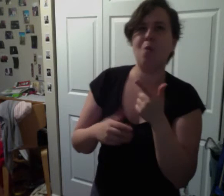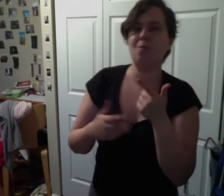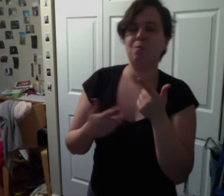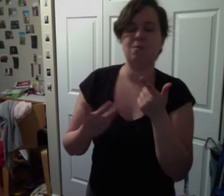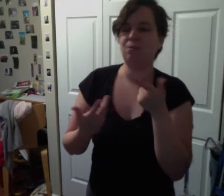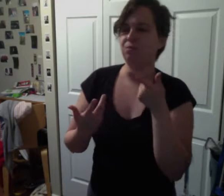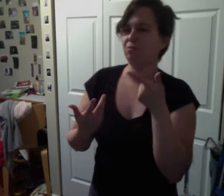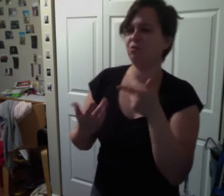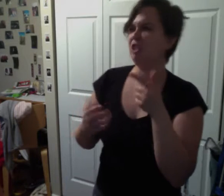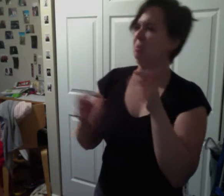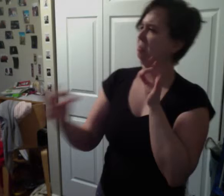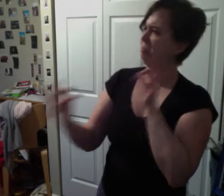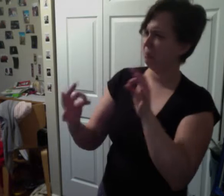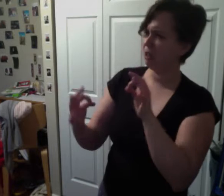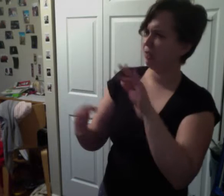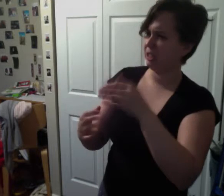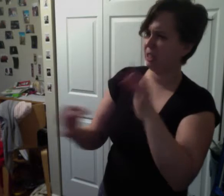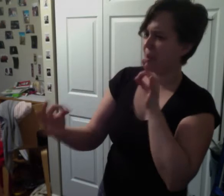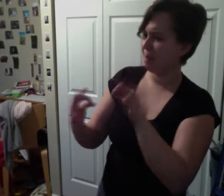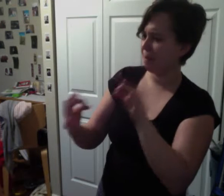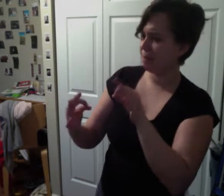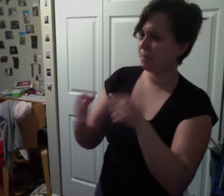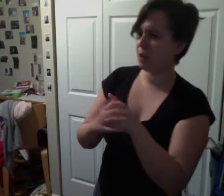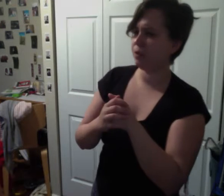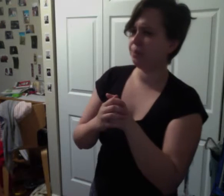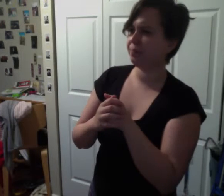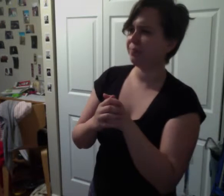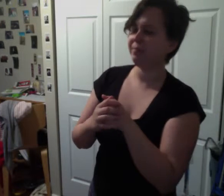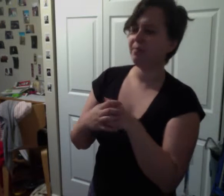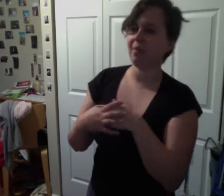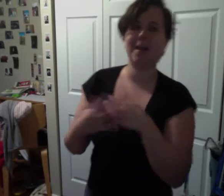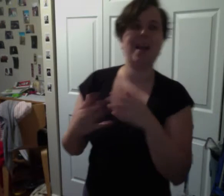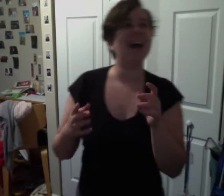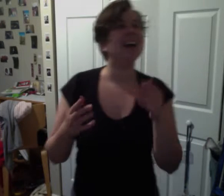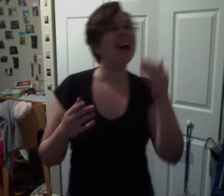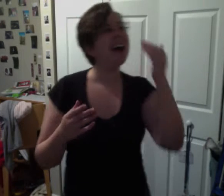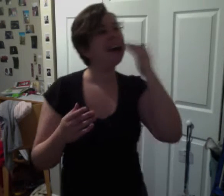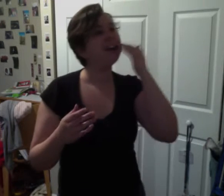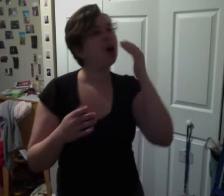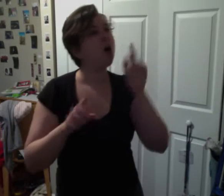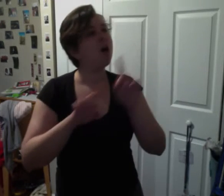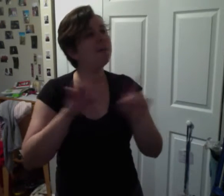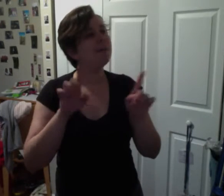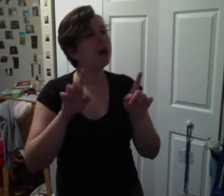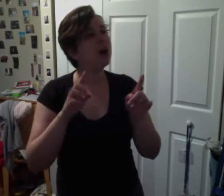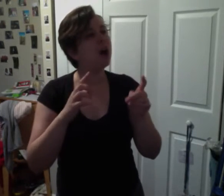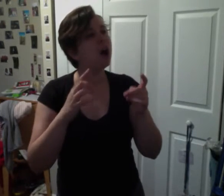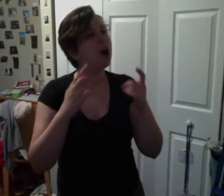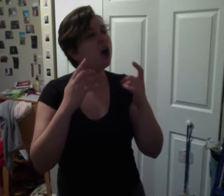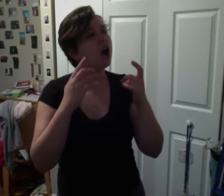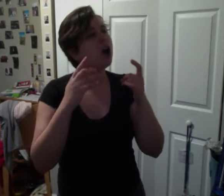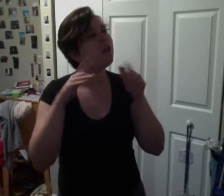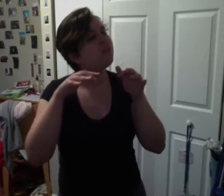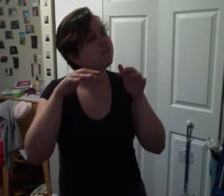syndrome, but being friendly comes easily to Amy, whereas I think for you it's more difficult. But the people who take the time to get to know